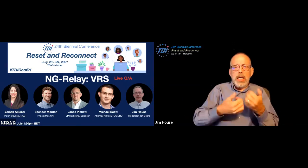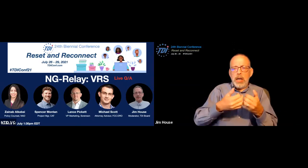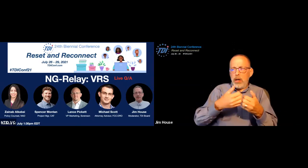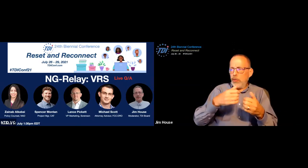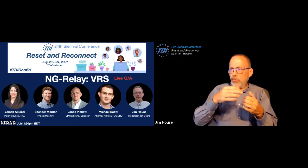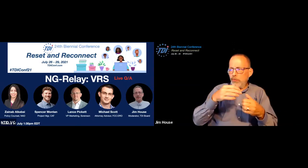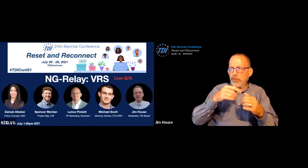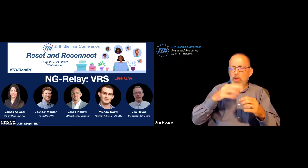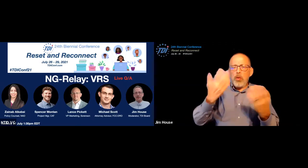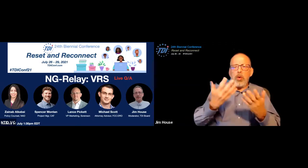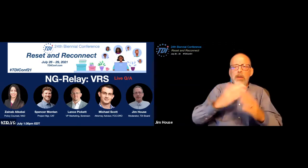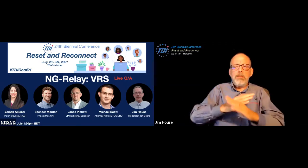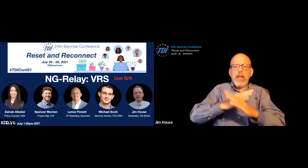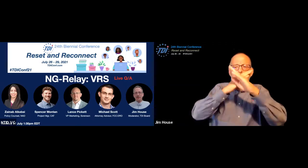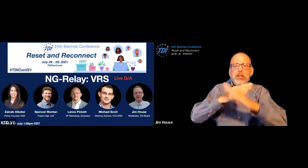progress,